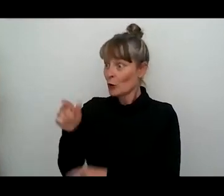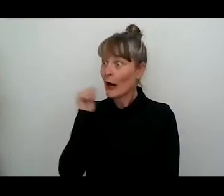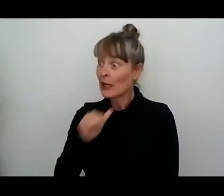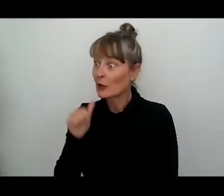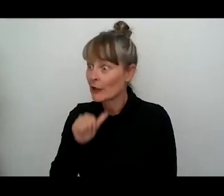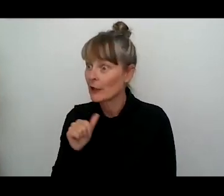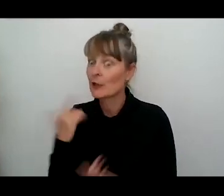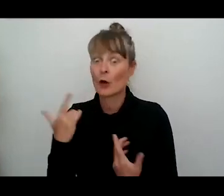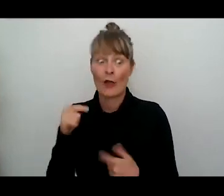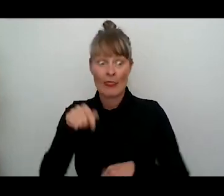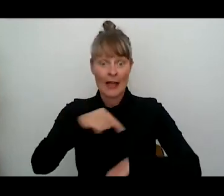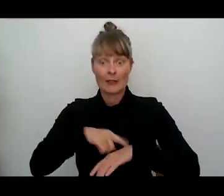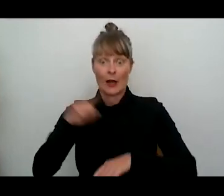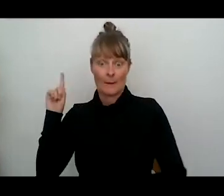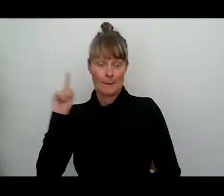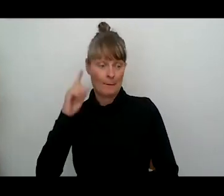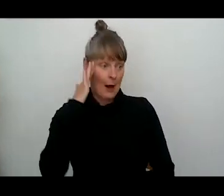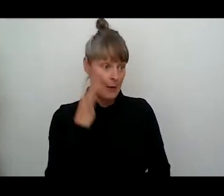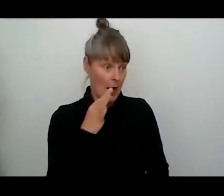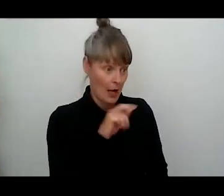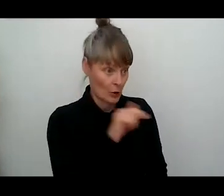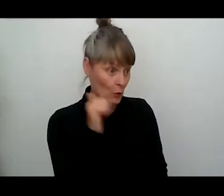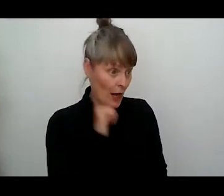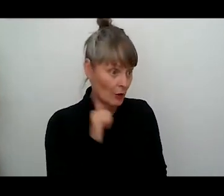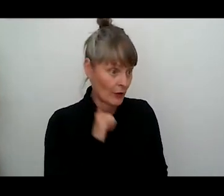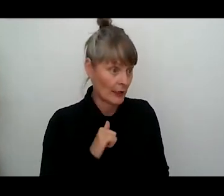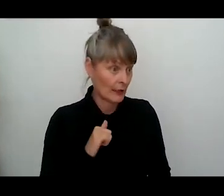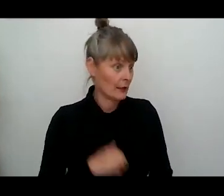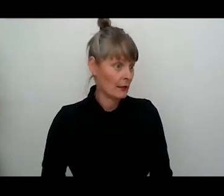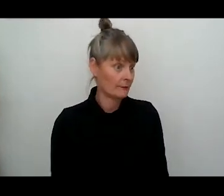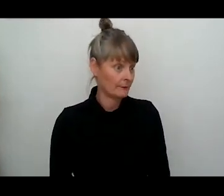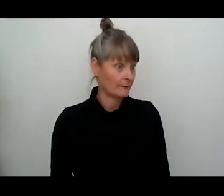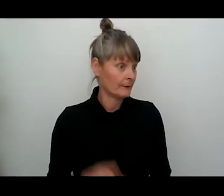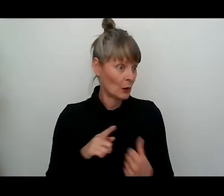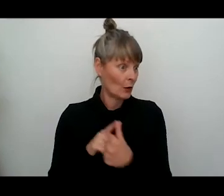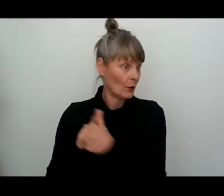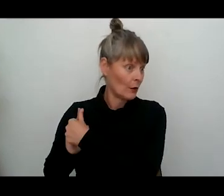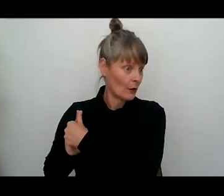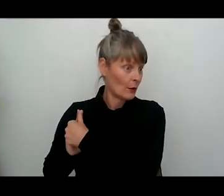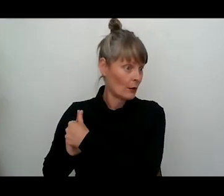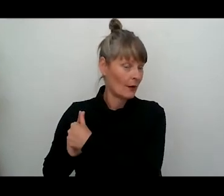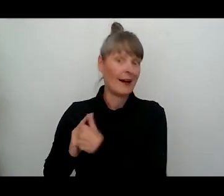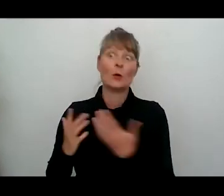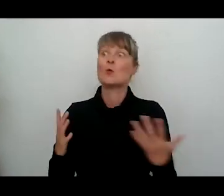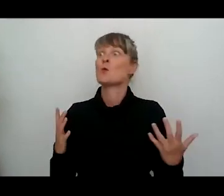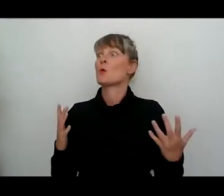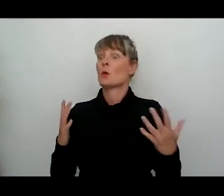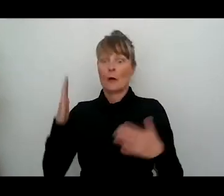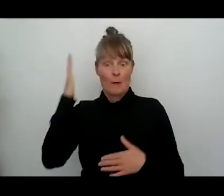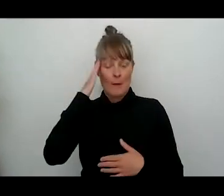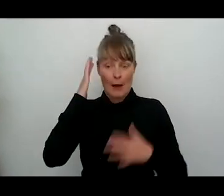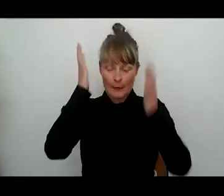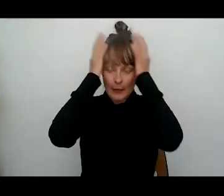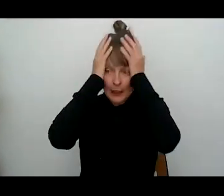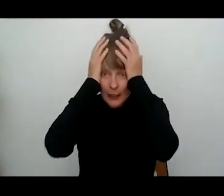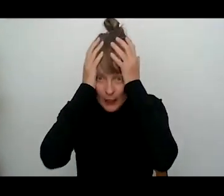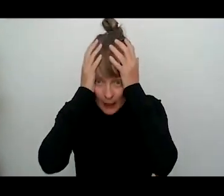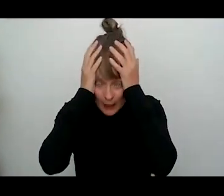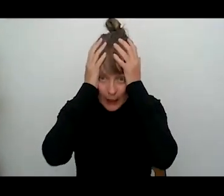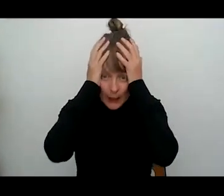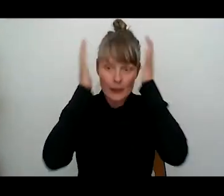not responding to, are you hungry? The whole world is crumbling down pretty quickly. So we went to the